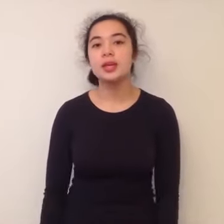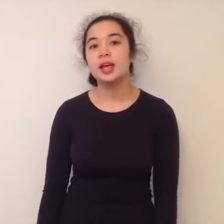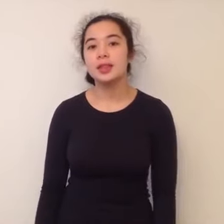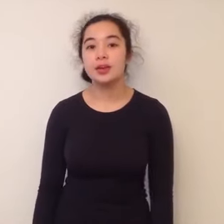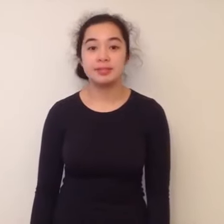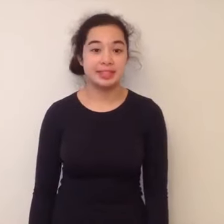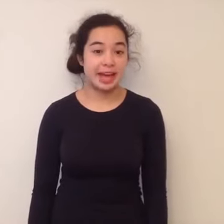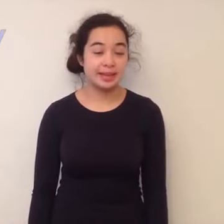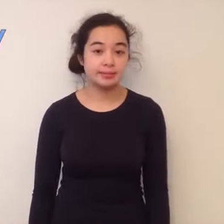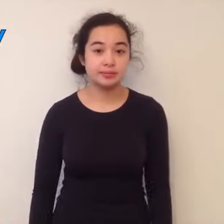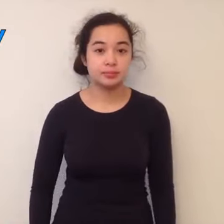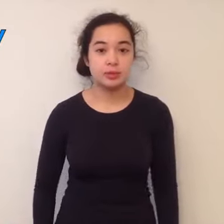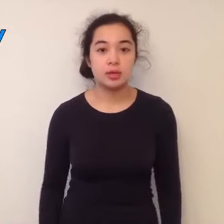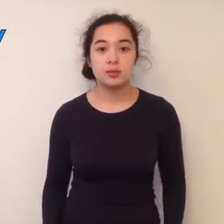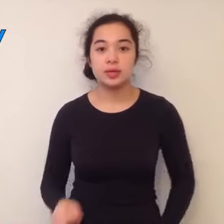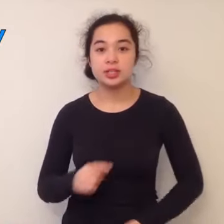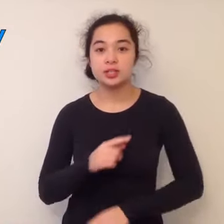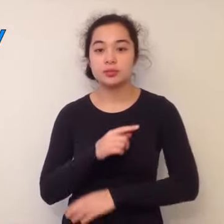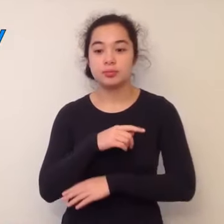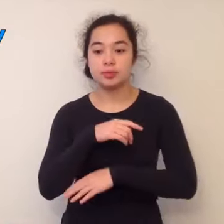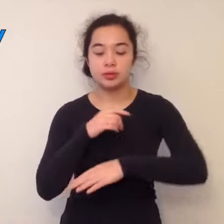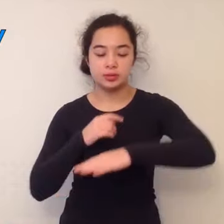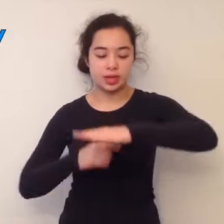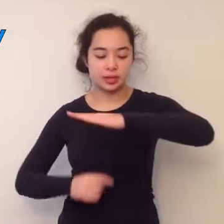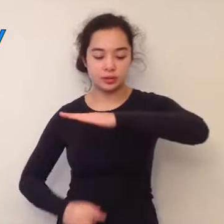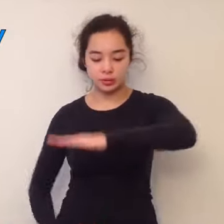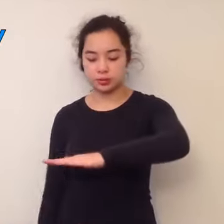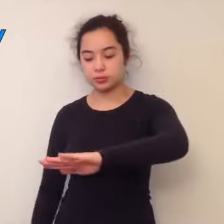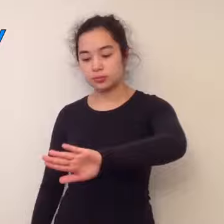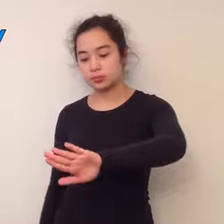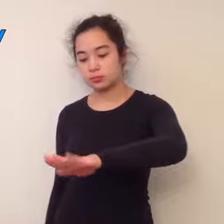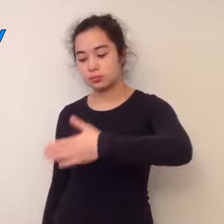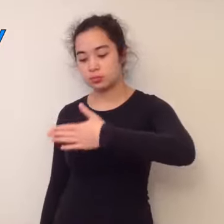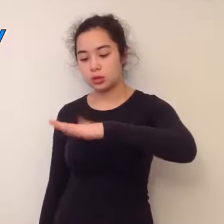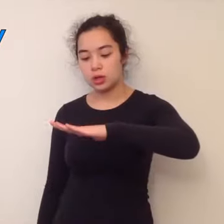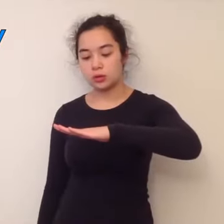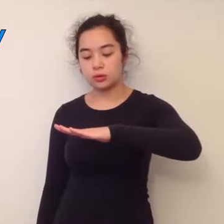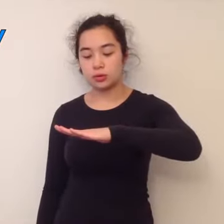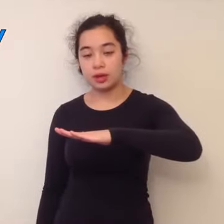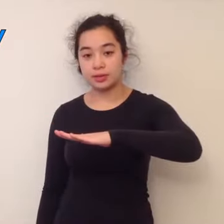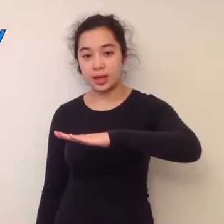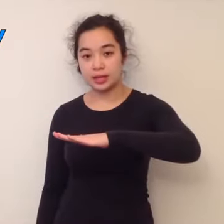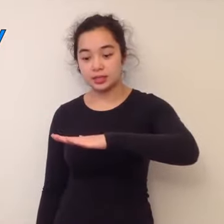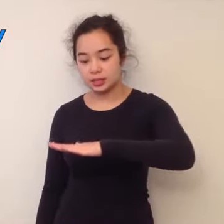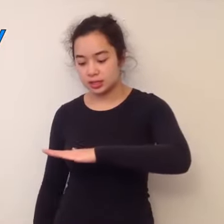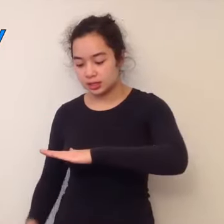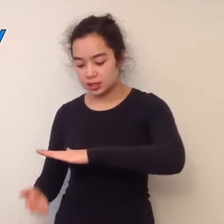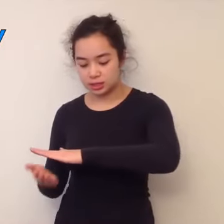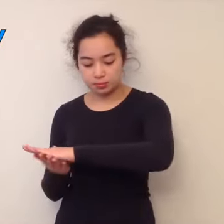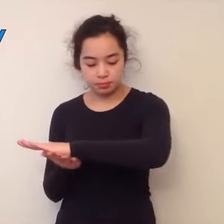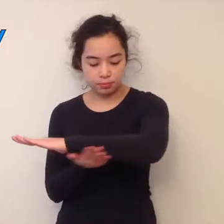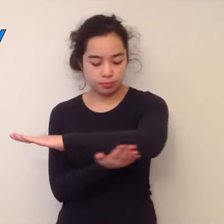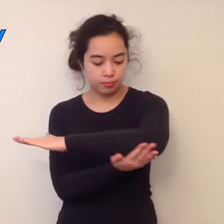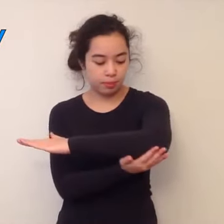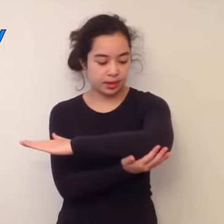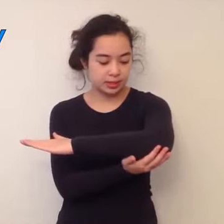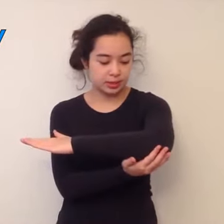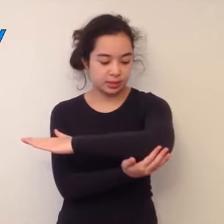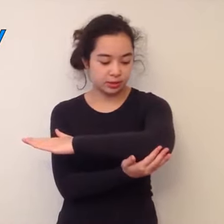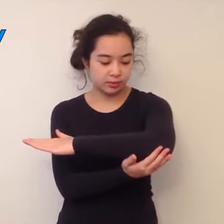And then you have day, which would you take your left hand and bend it